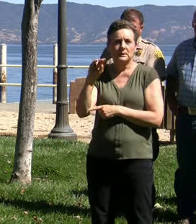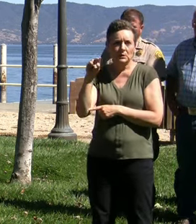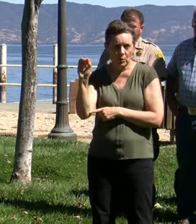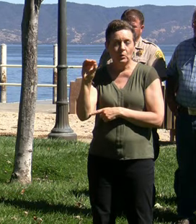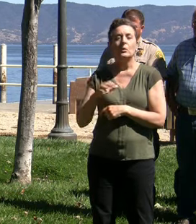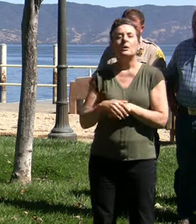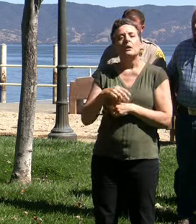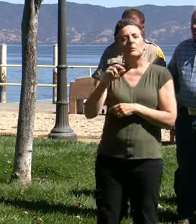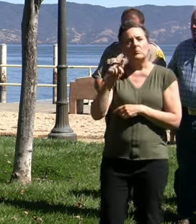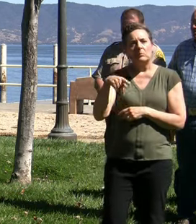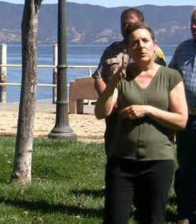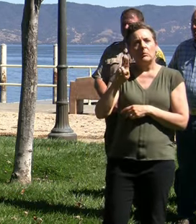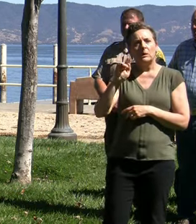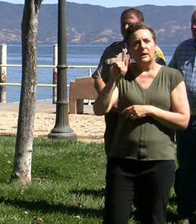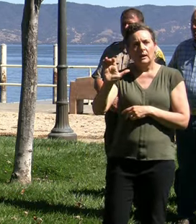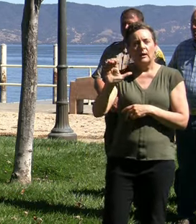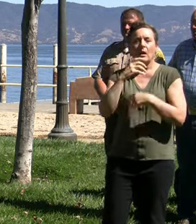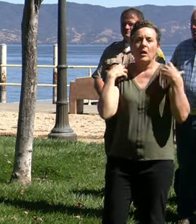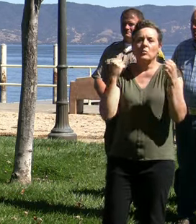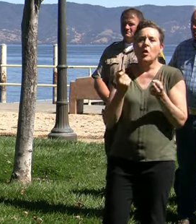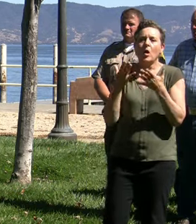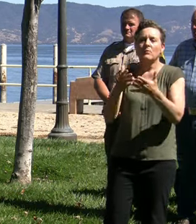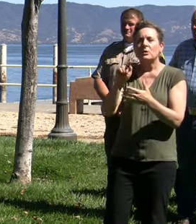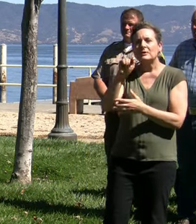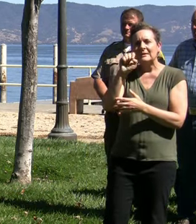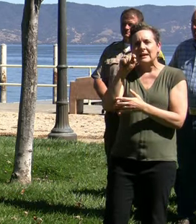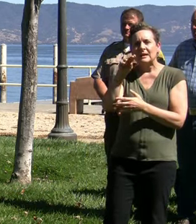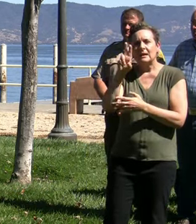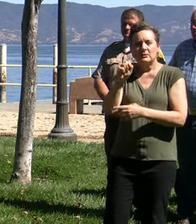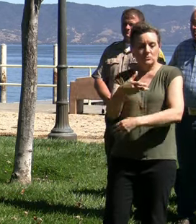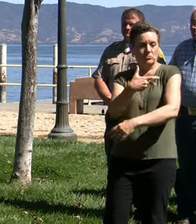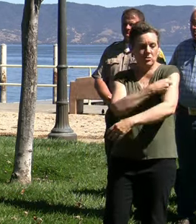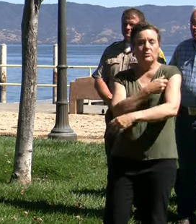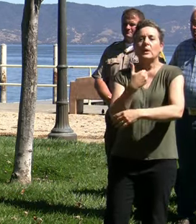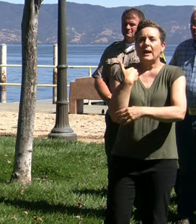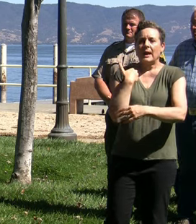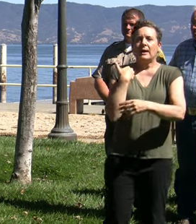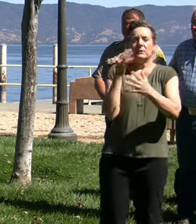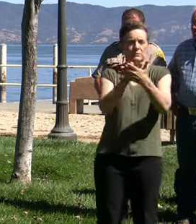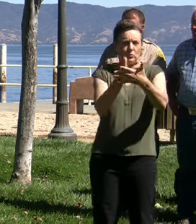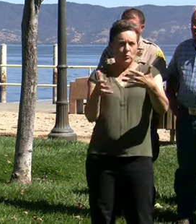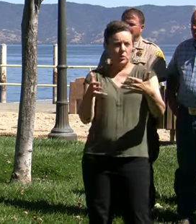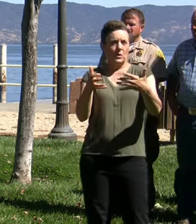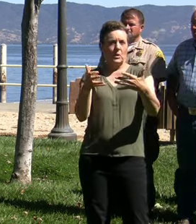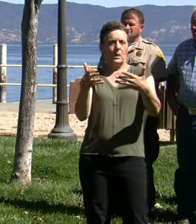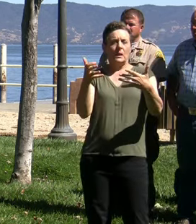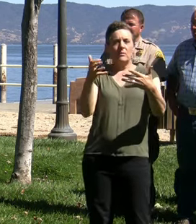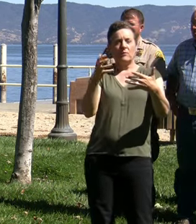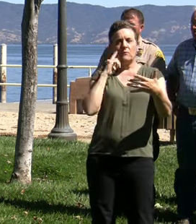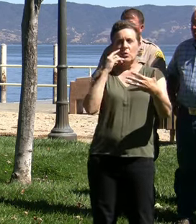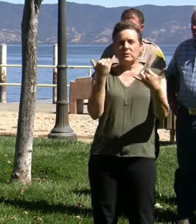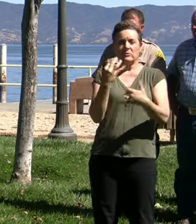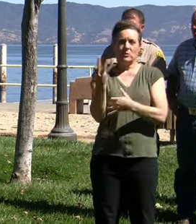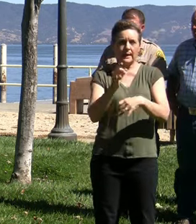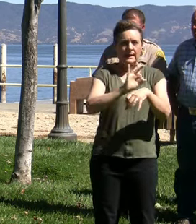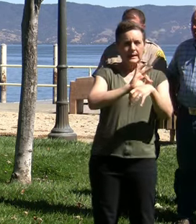Public Health is going to be offering tetanus shots, and we have a tentative schedule arranged for this Friday,